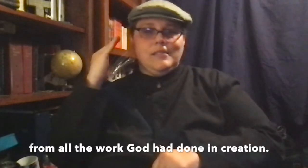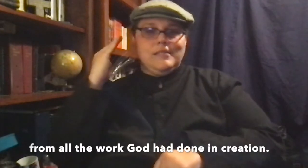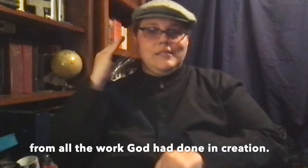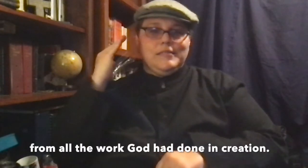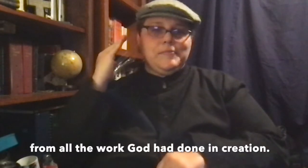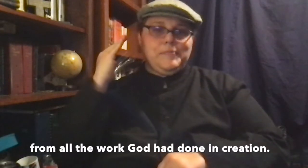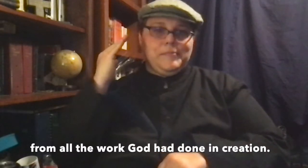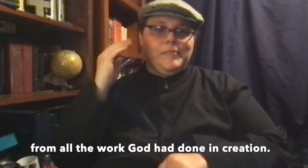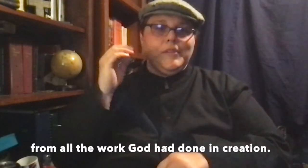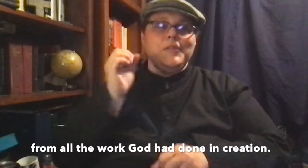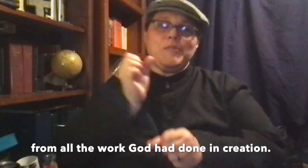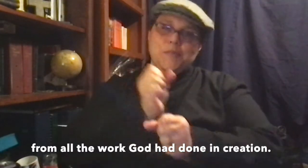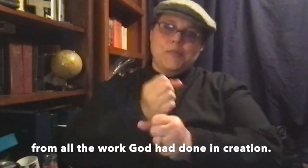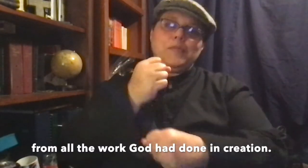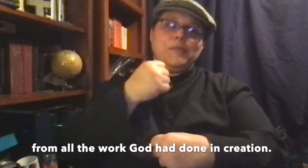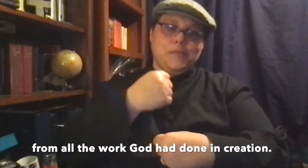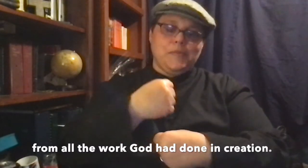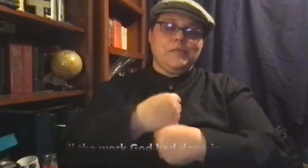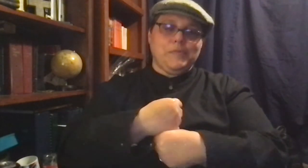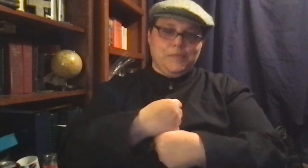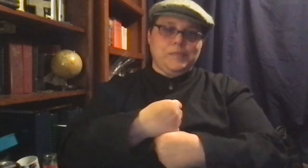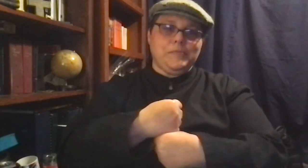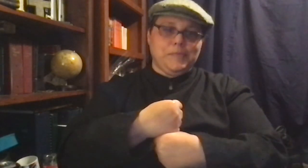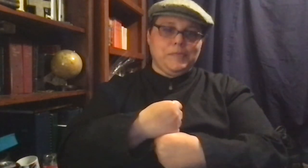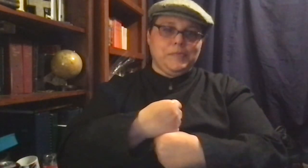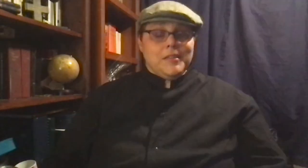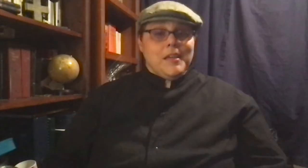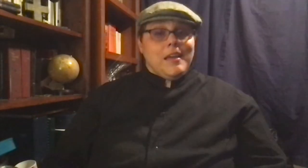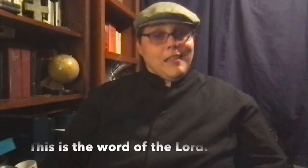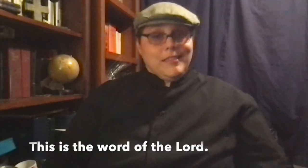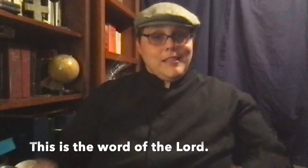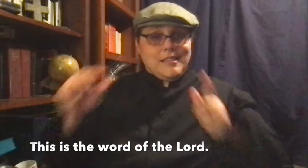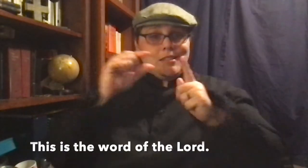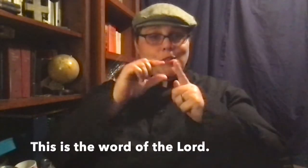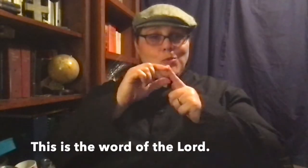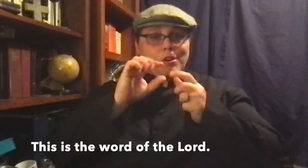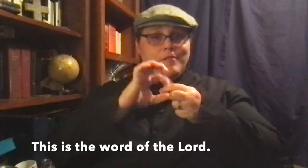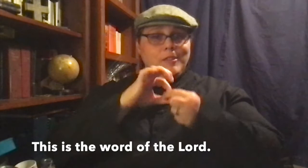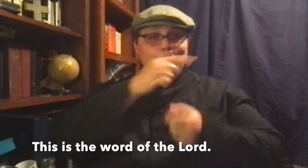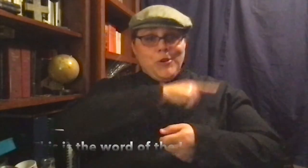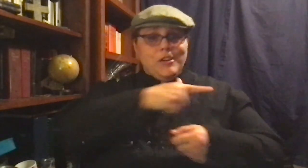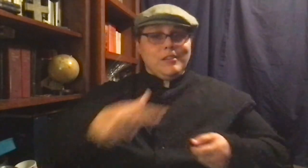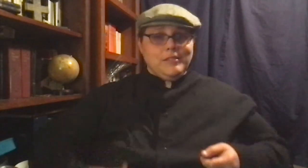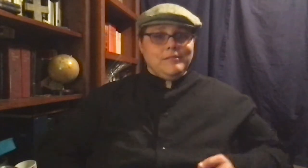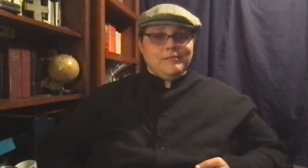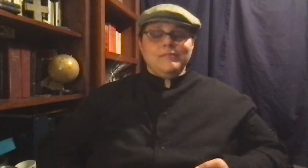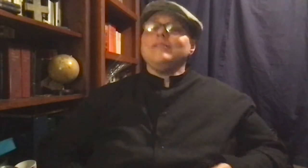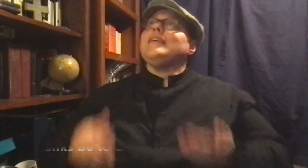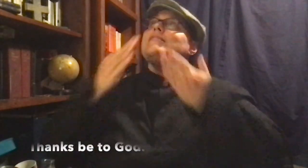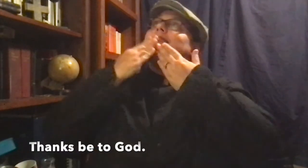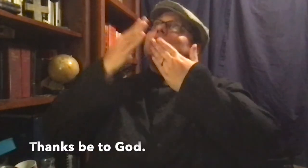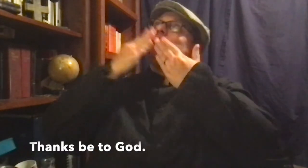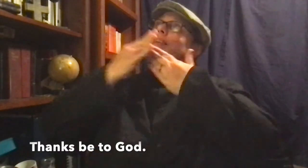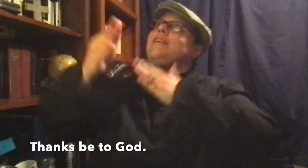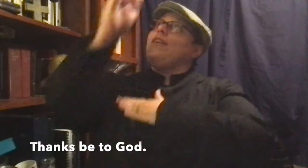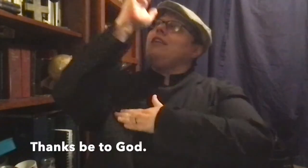the work God had done in creation. This is the word of the Lord. Thanks be to God.